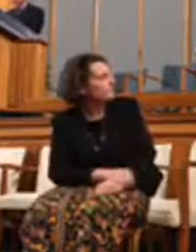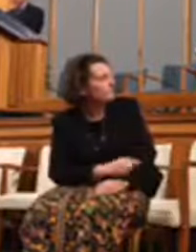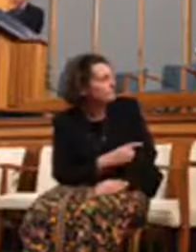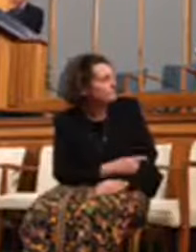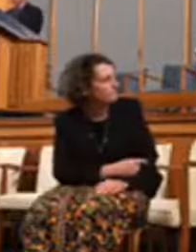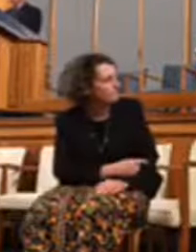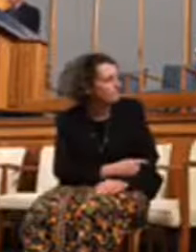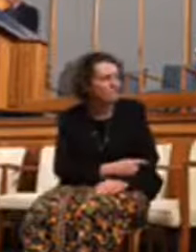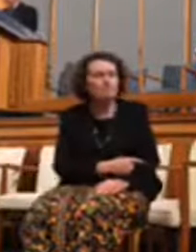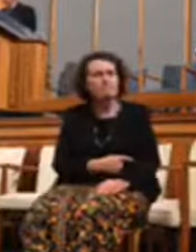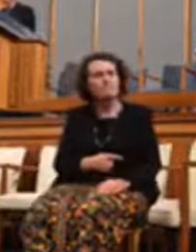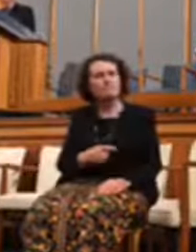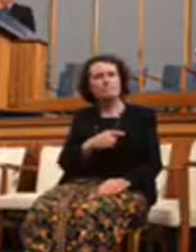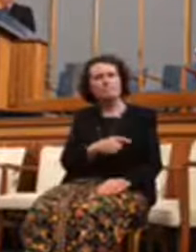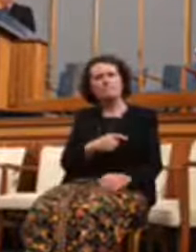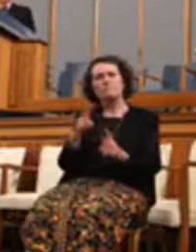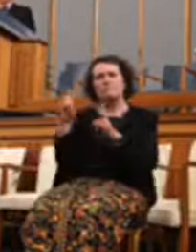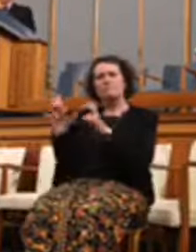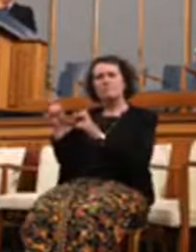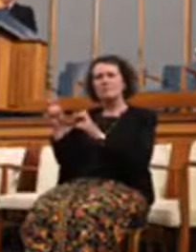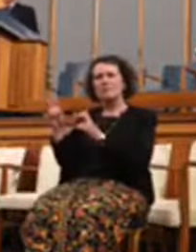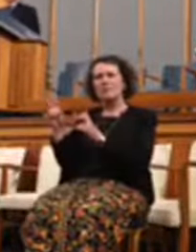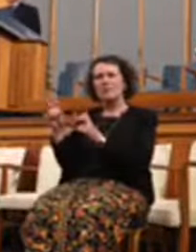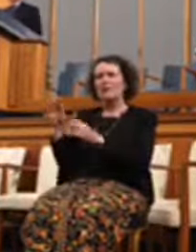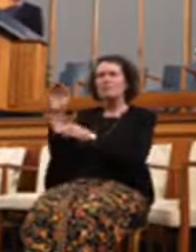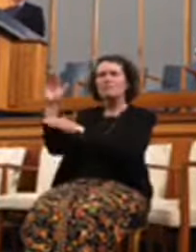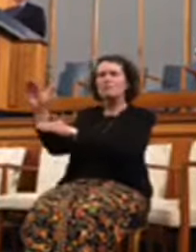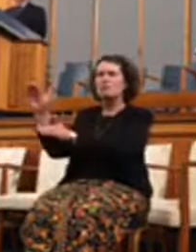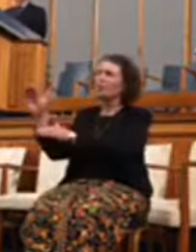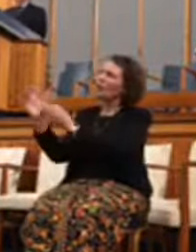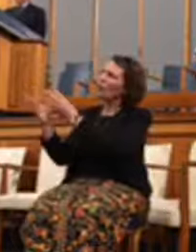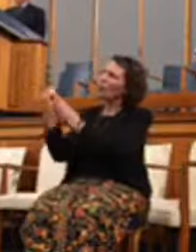judgment. Day of oneness.